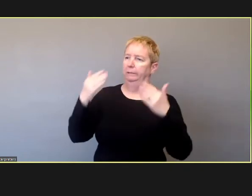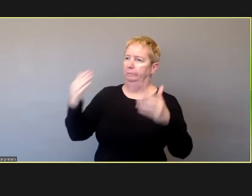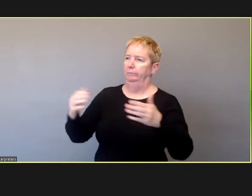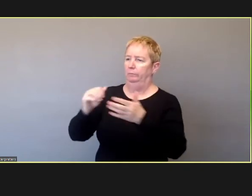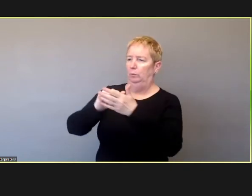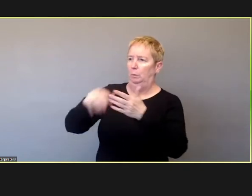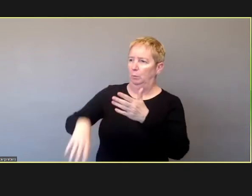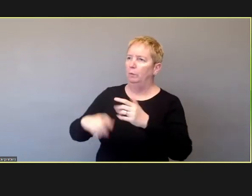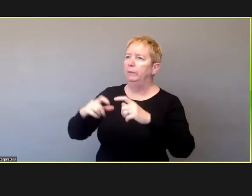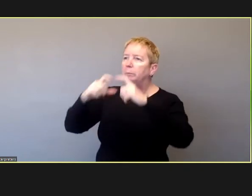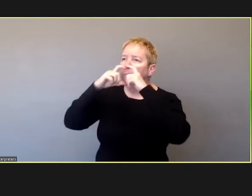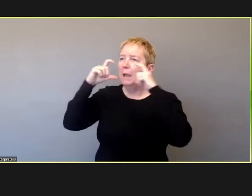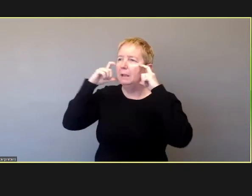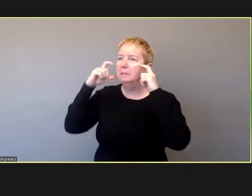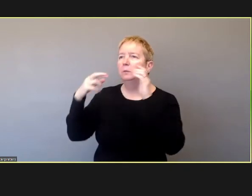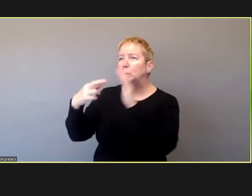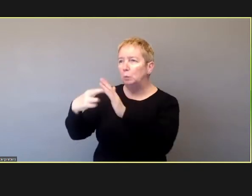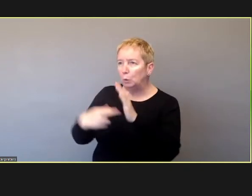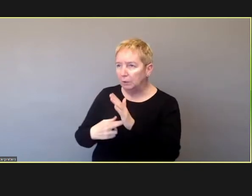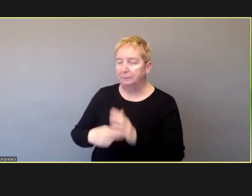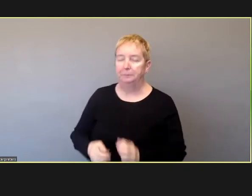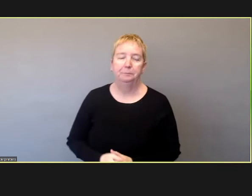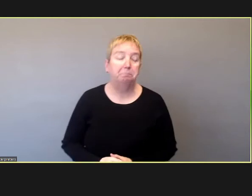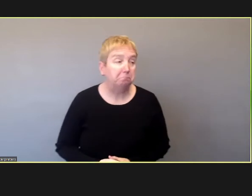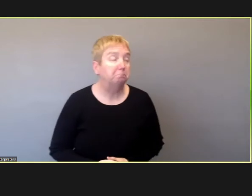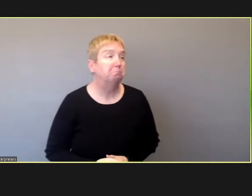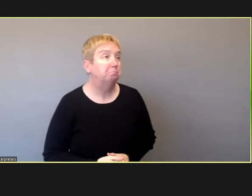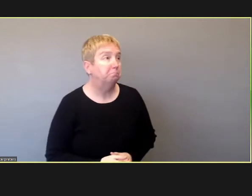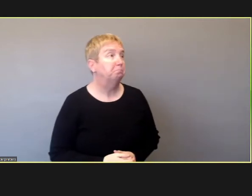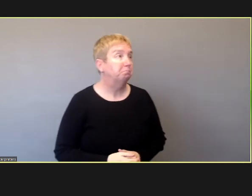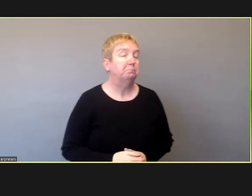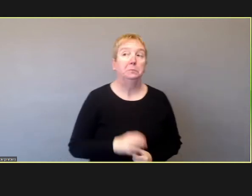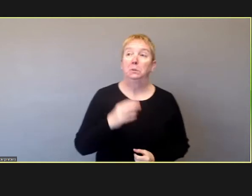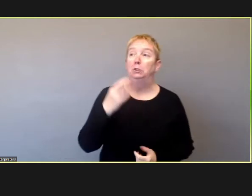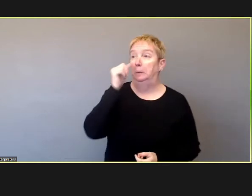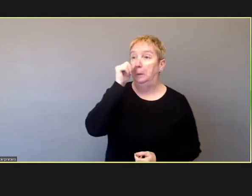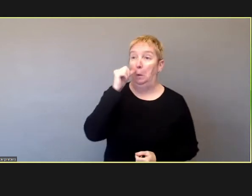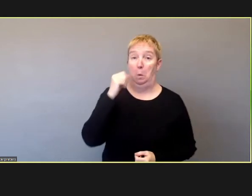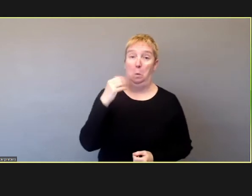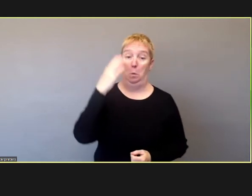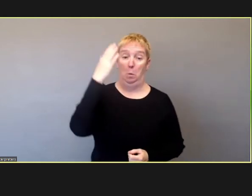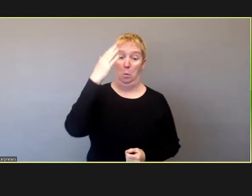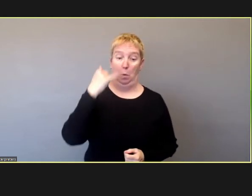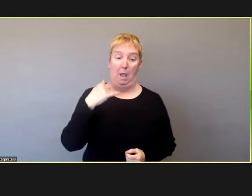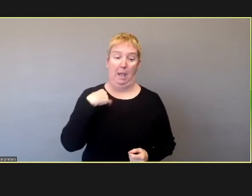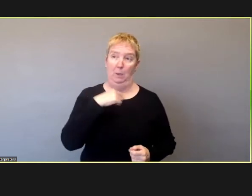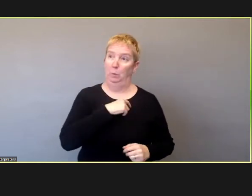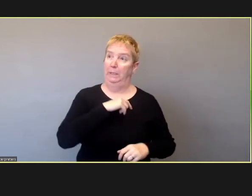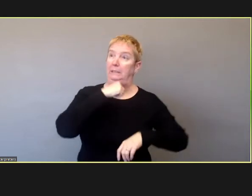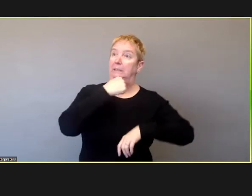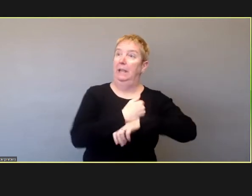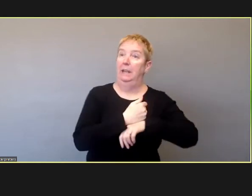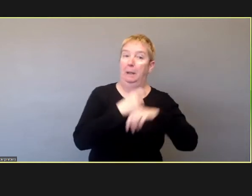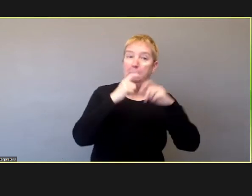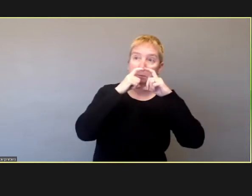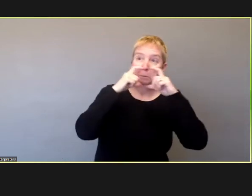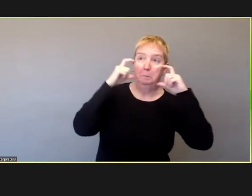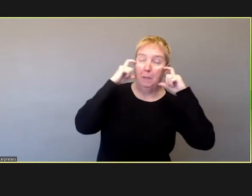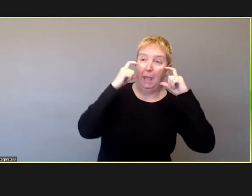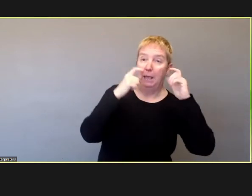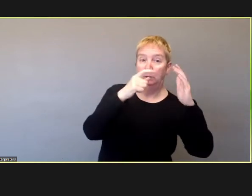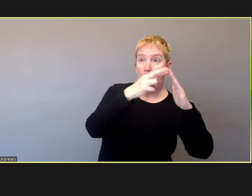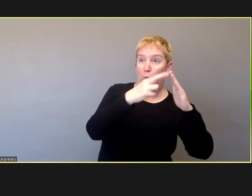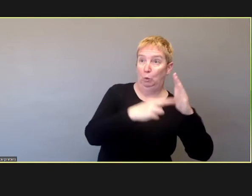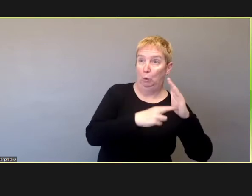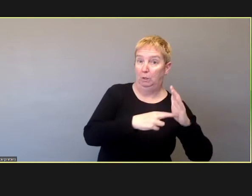I think the reason that we implemented a mask mandate in the first place